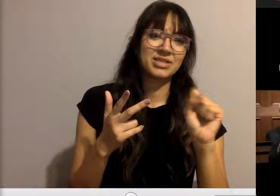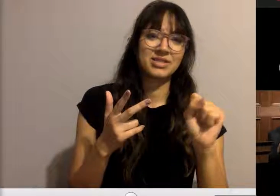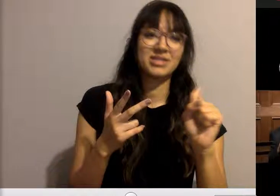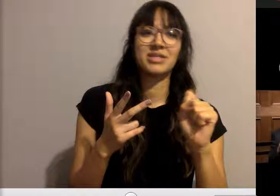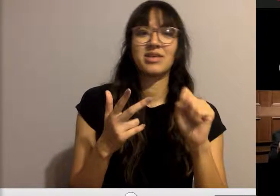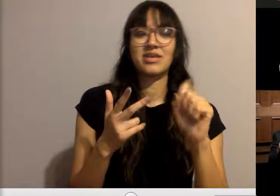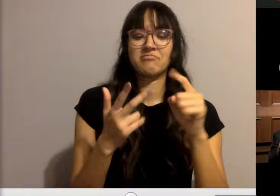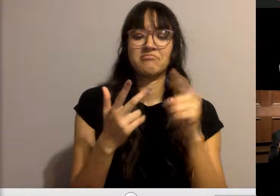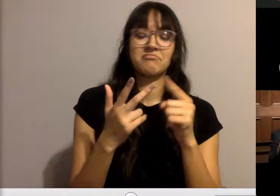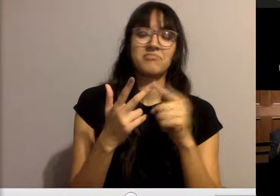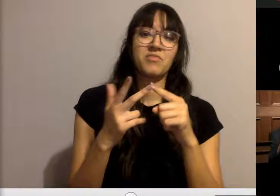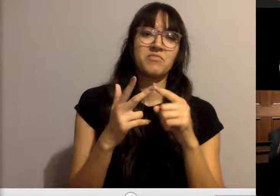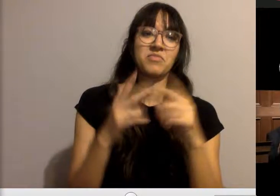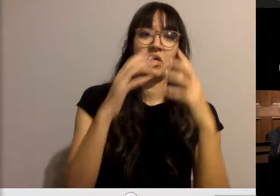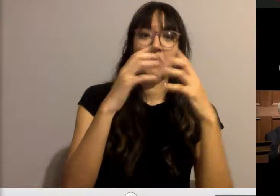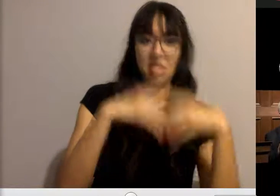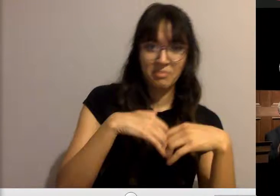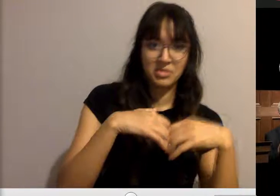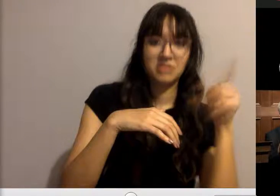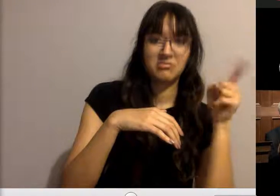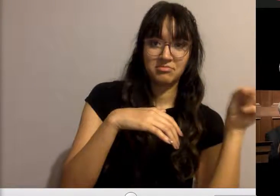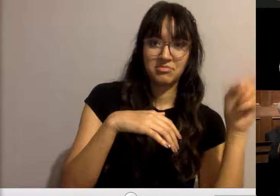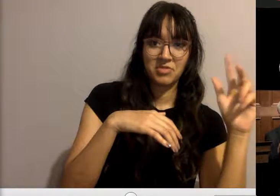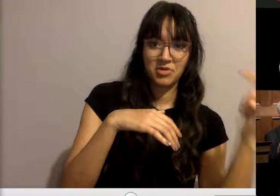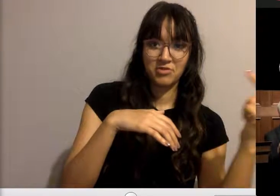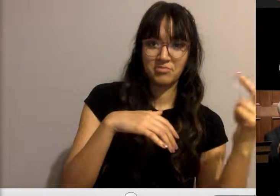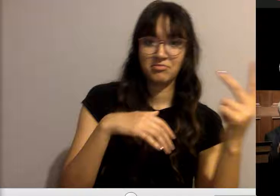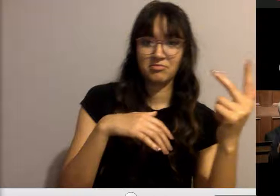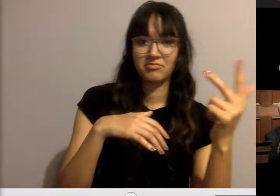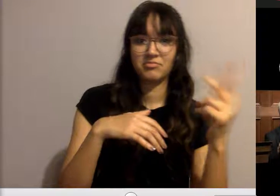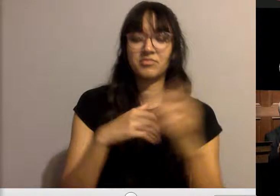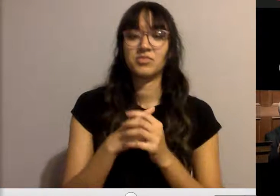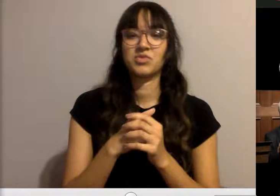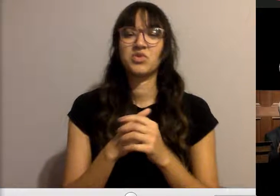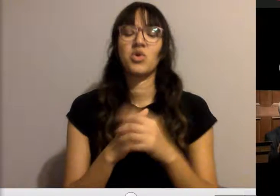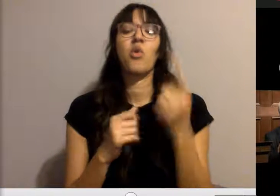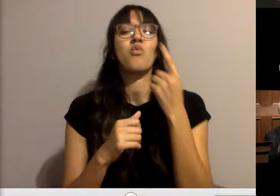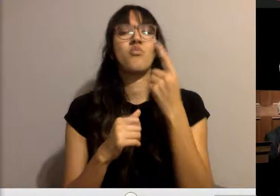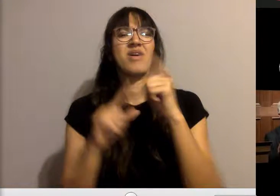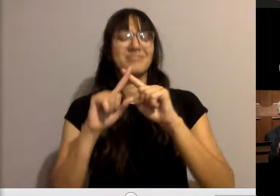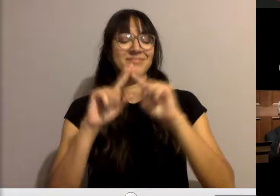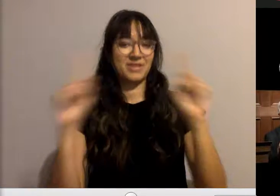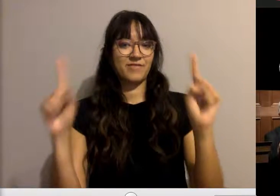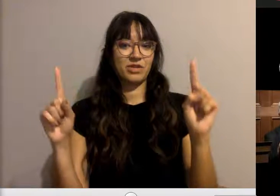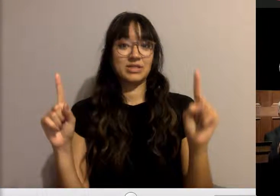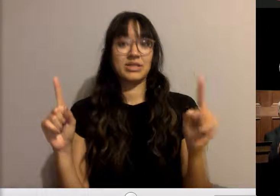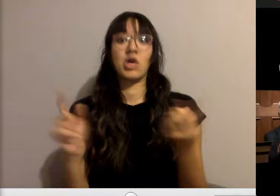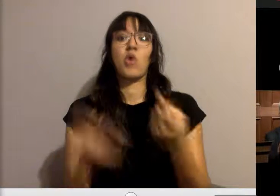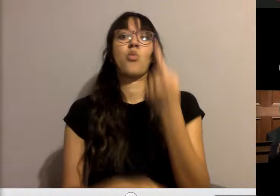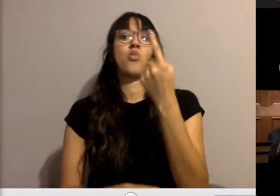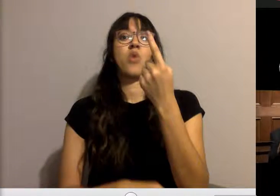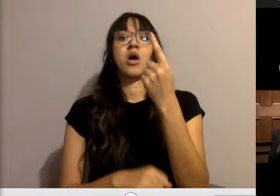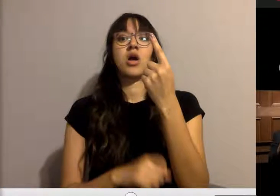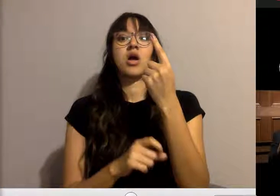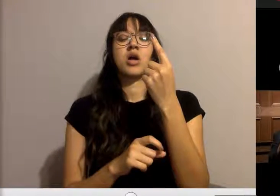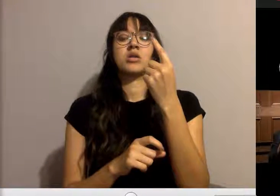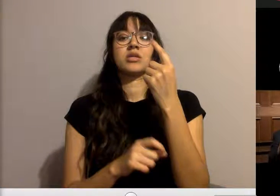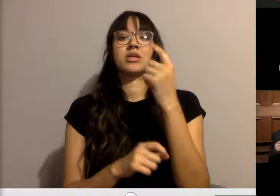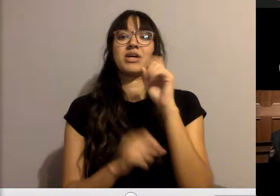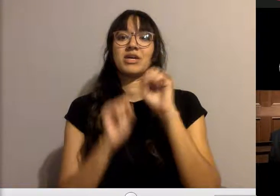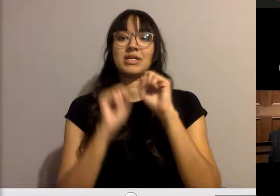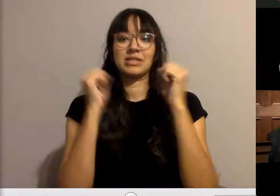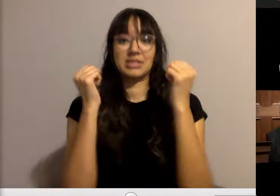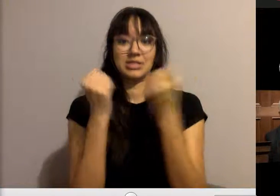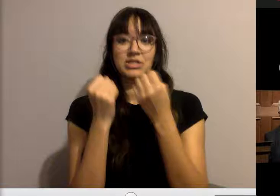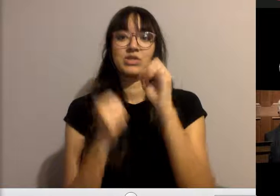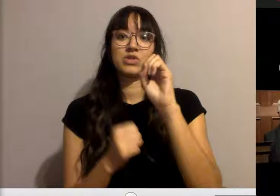difference is that those authors were all talking about one society. And what I'm talking about is multiple societies that